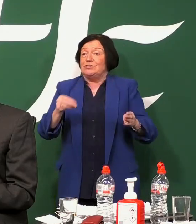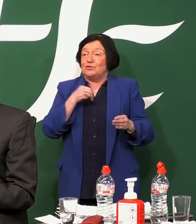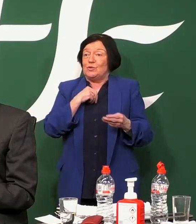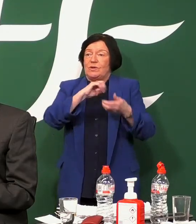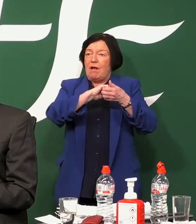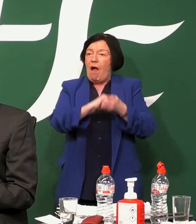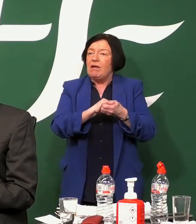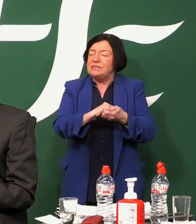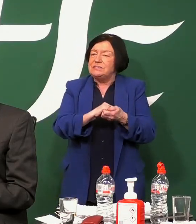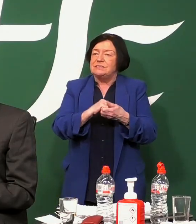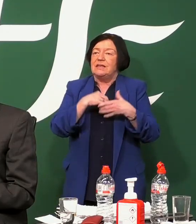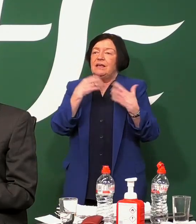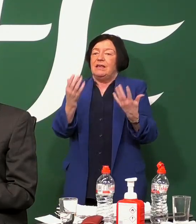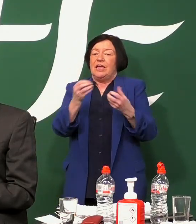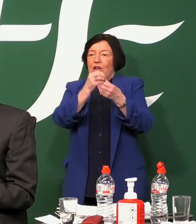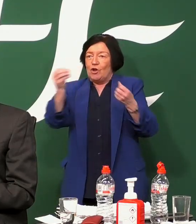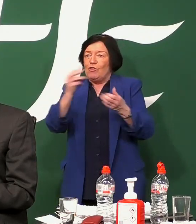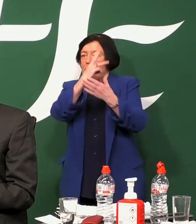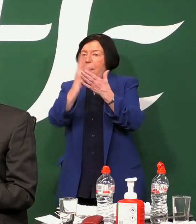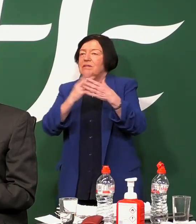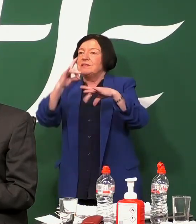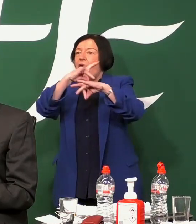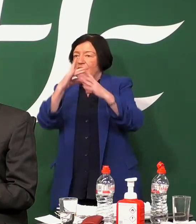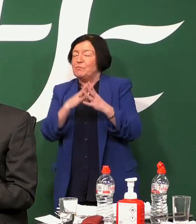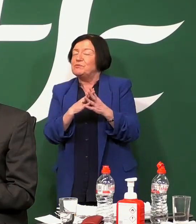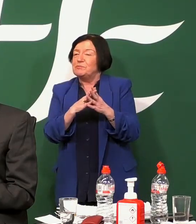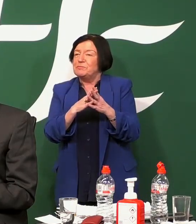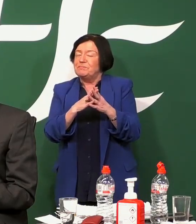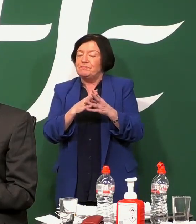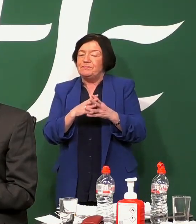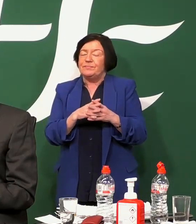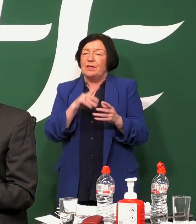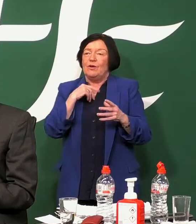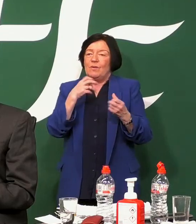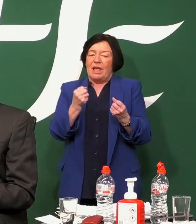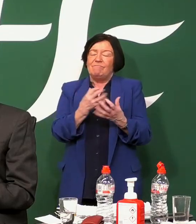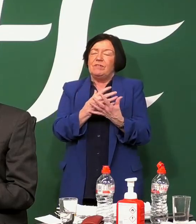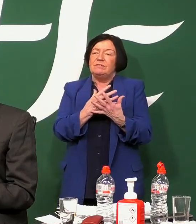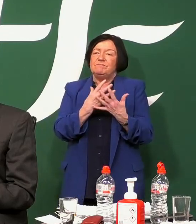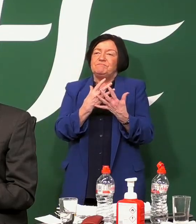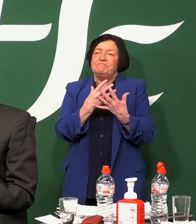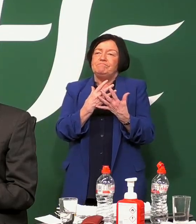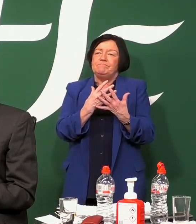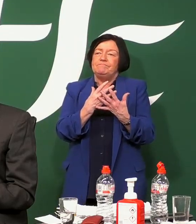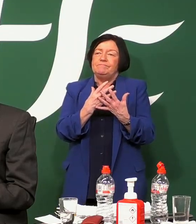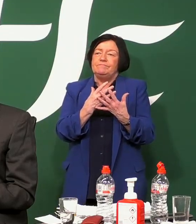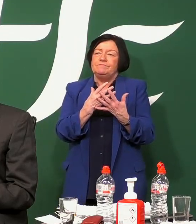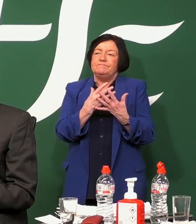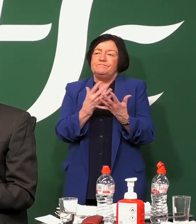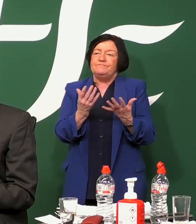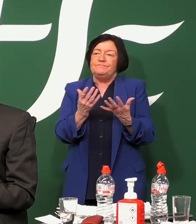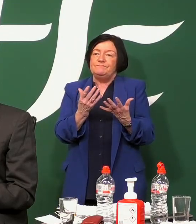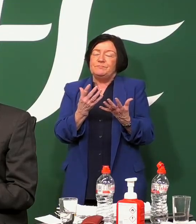and in other parts of the hospital on that. But we have a fairly